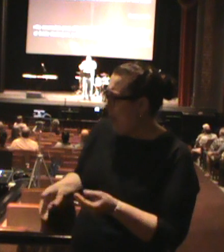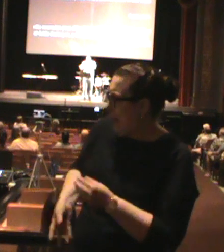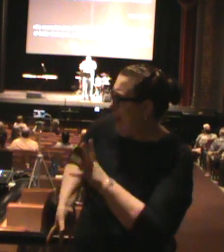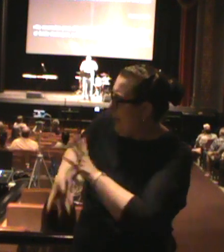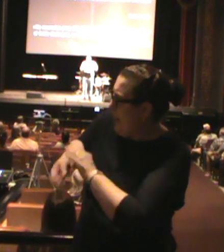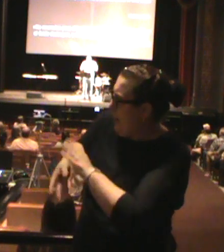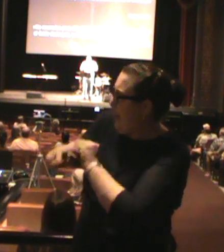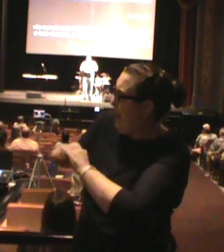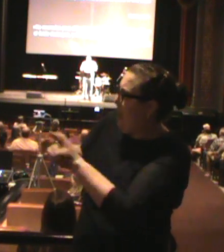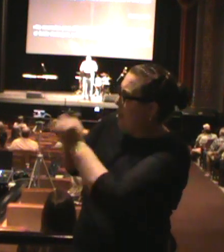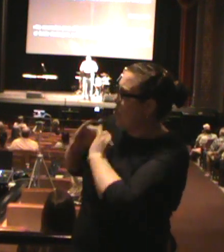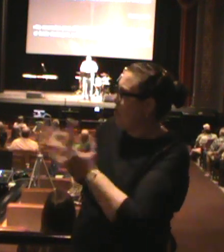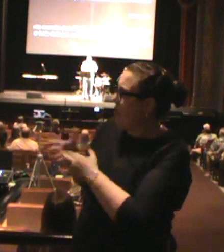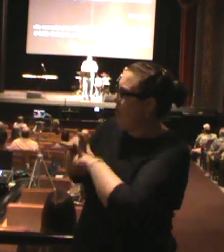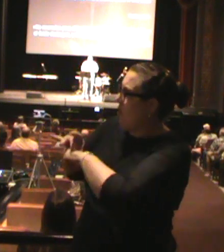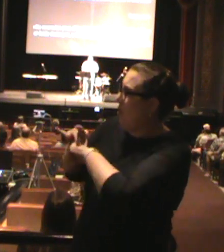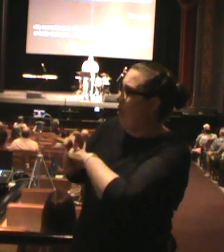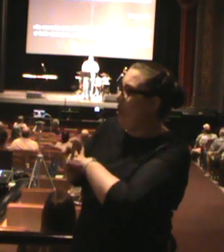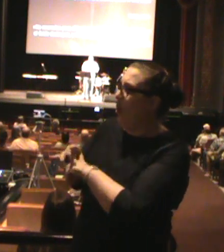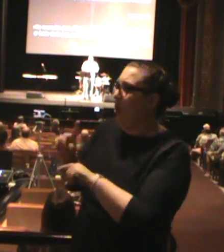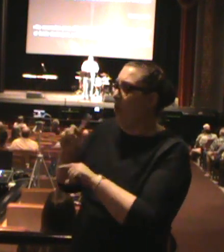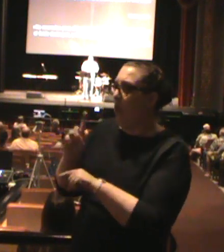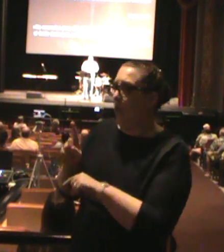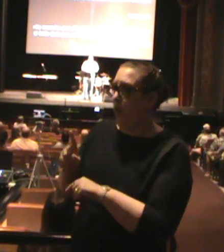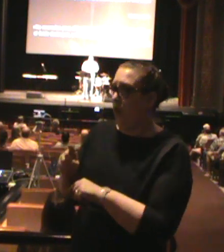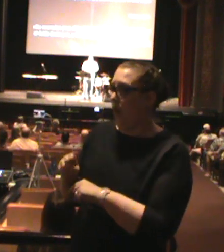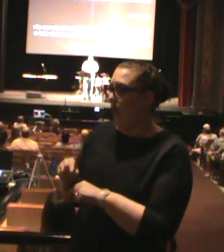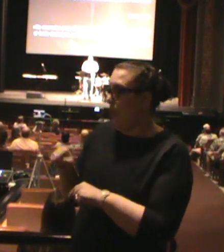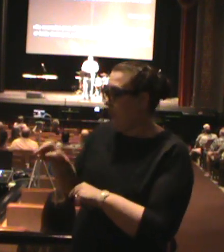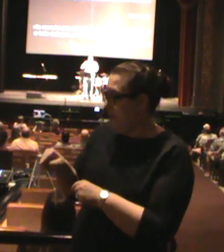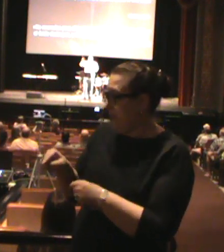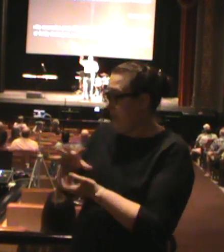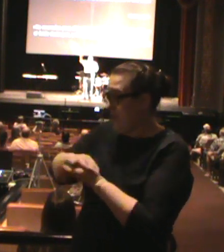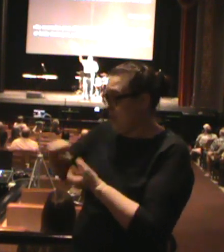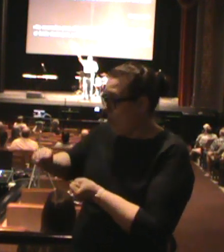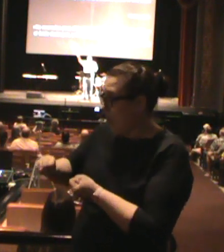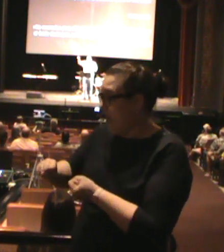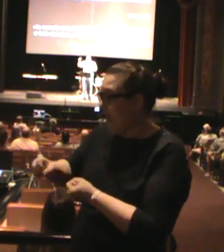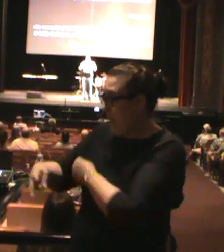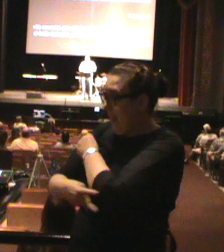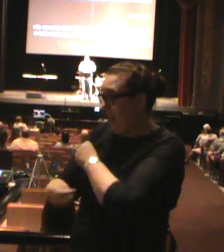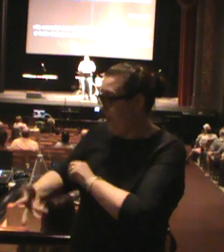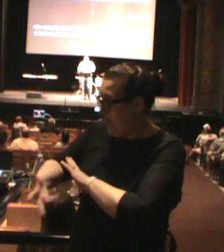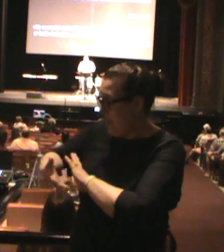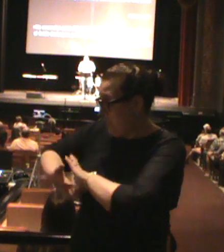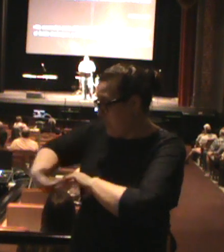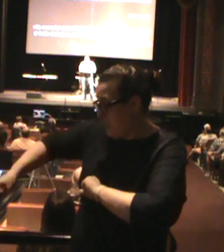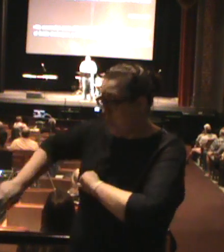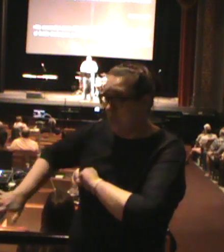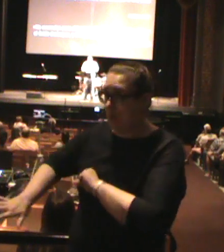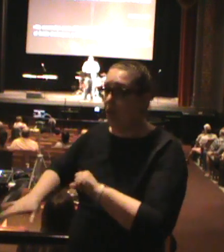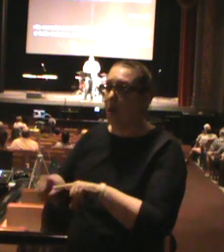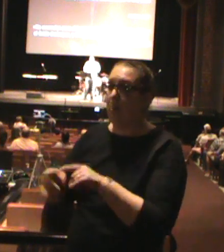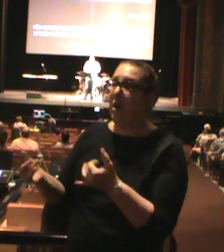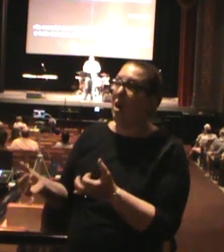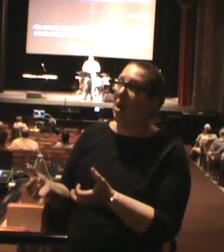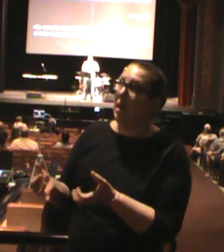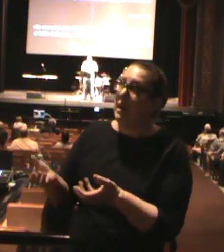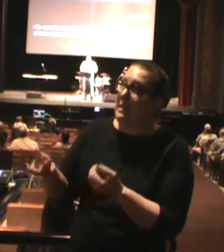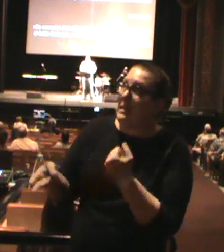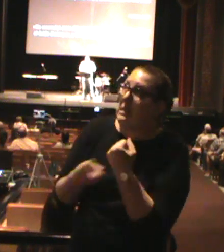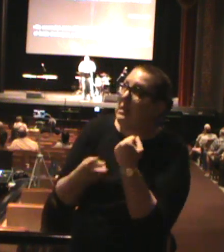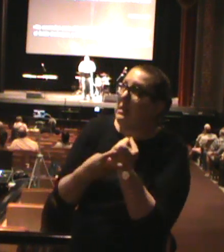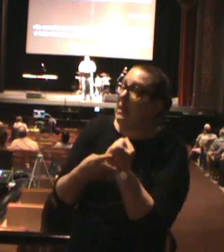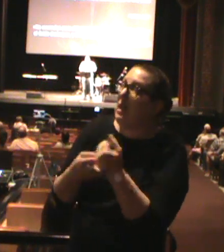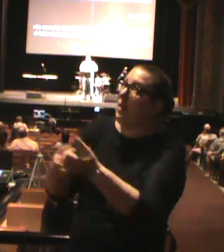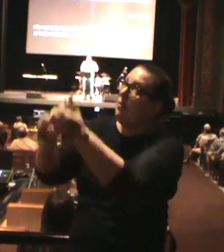rust destroy and where thieves break in and steal. But store for yourselves treasures in heaven where neither moth nor rust destroy and